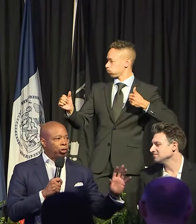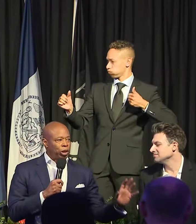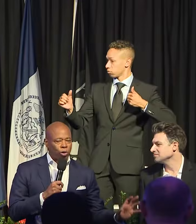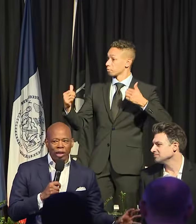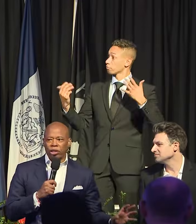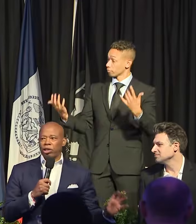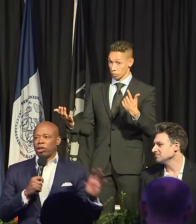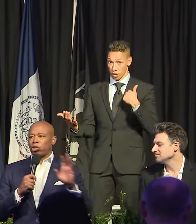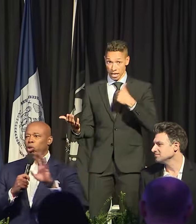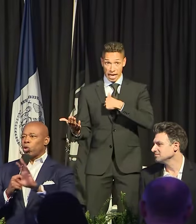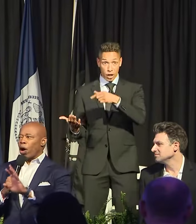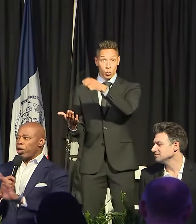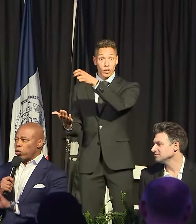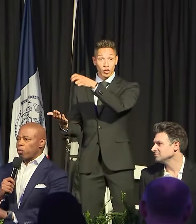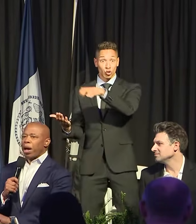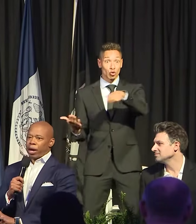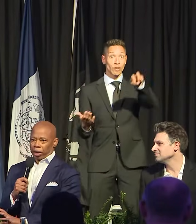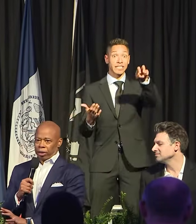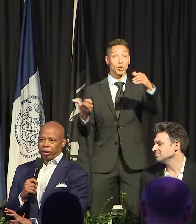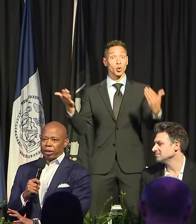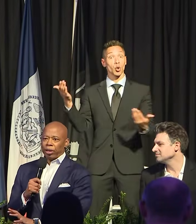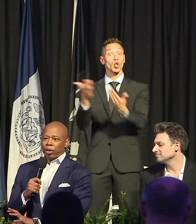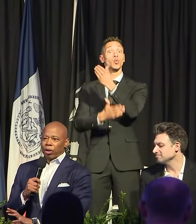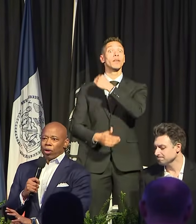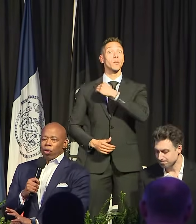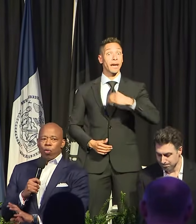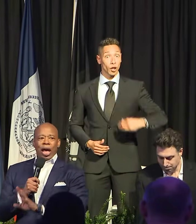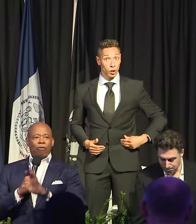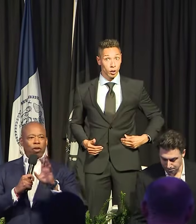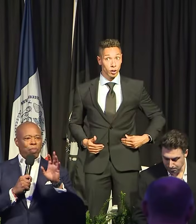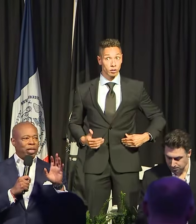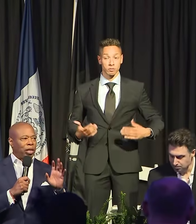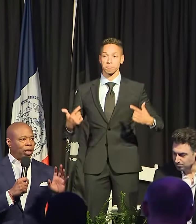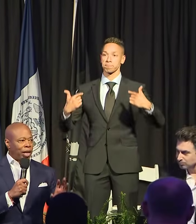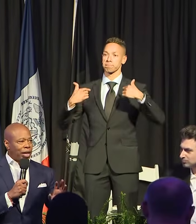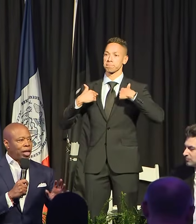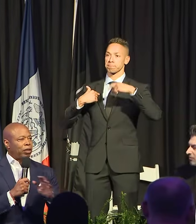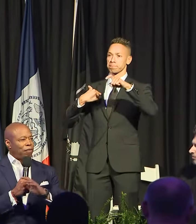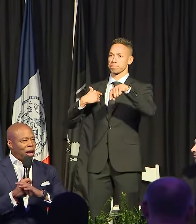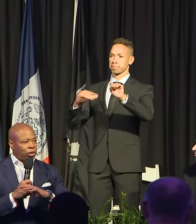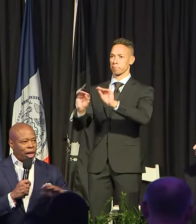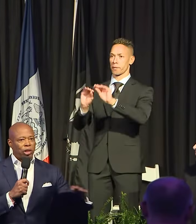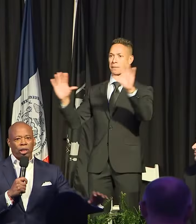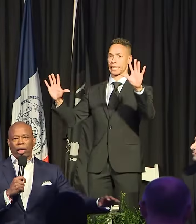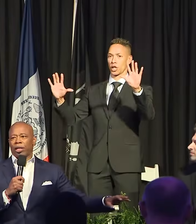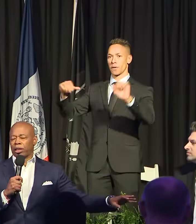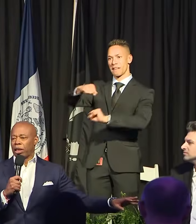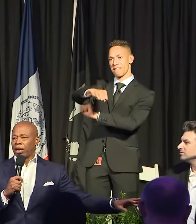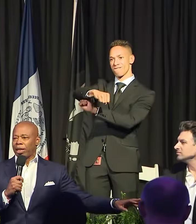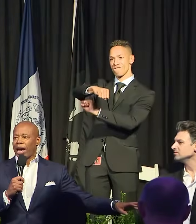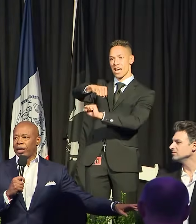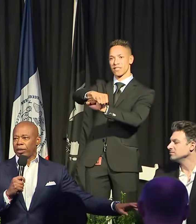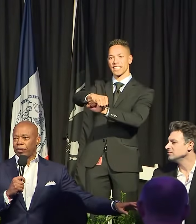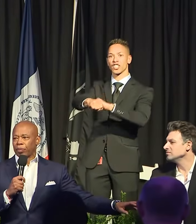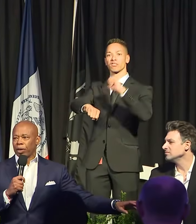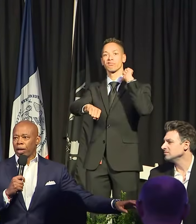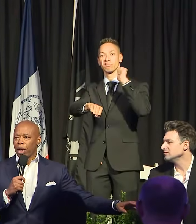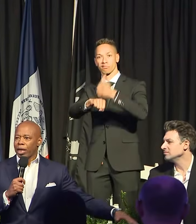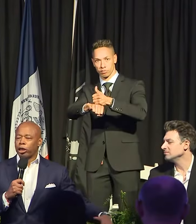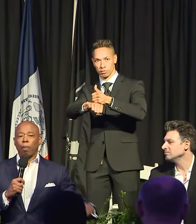And as we transition to a new mayor, we have to be clear that the foundation is